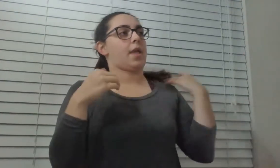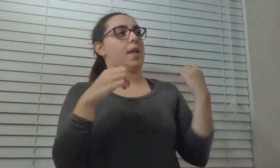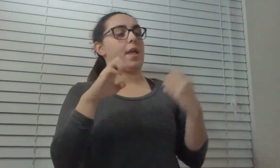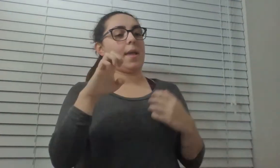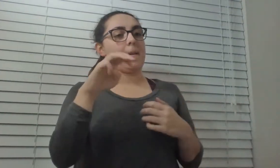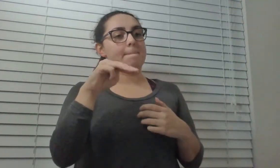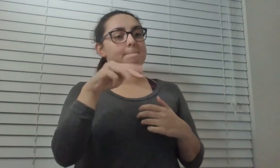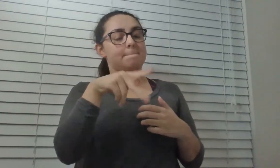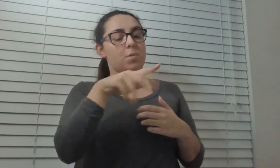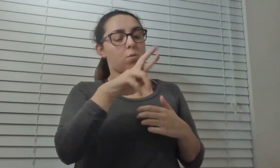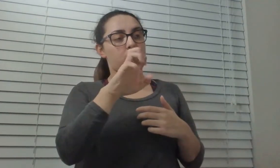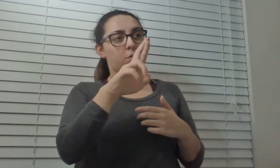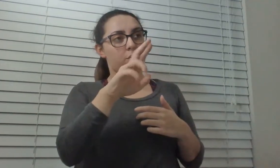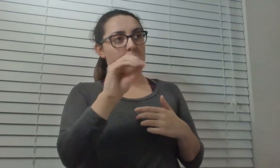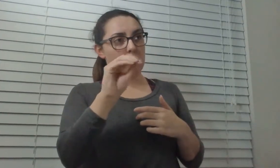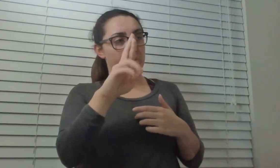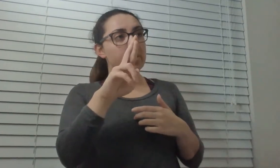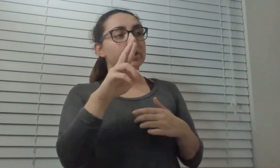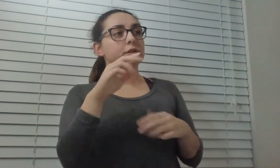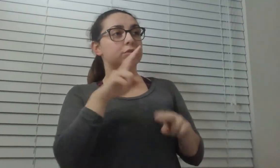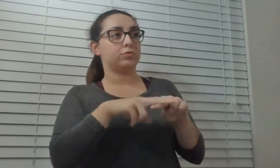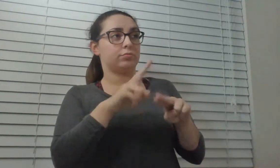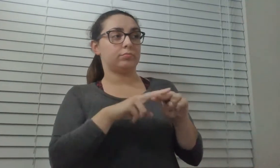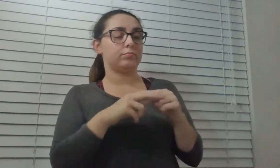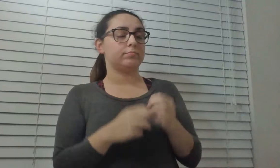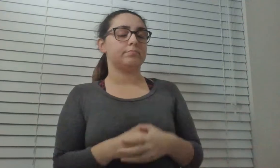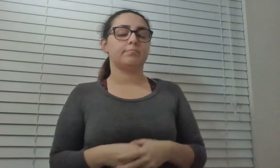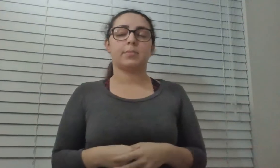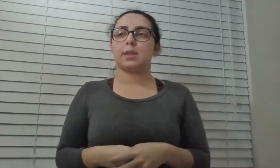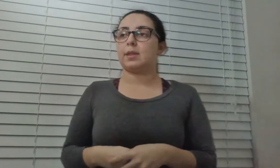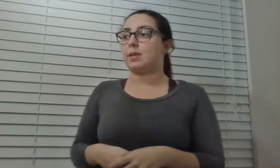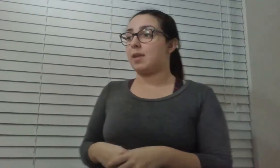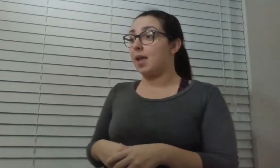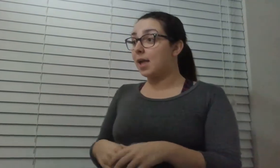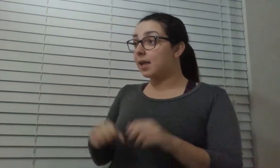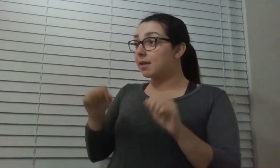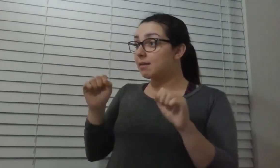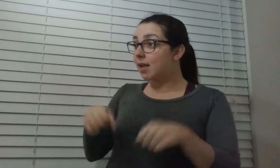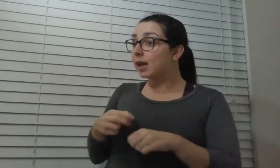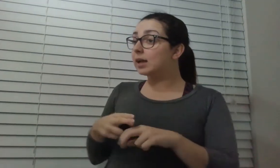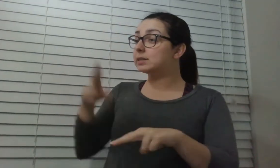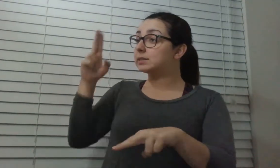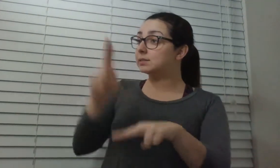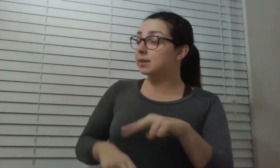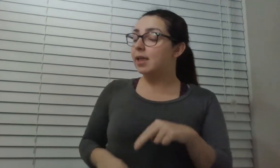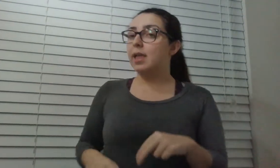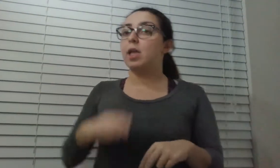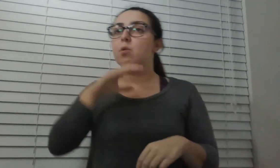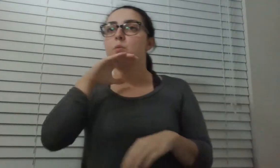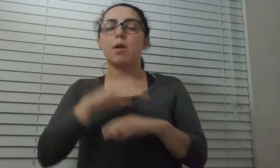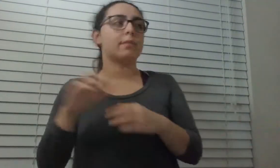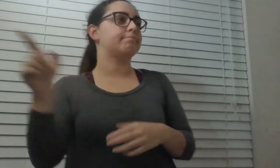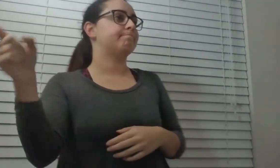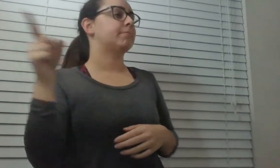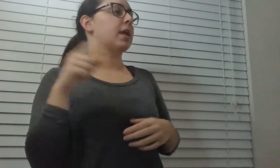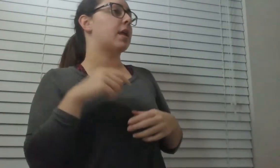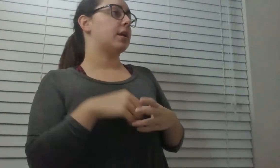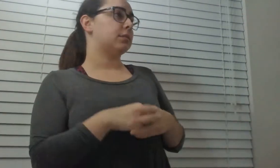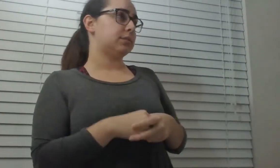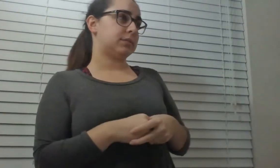is. Make you want to sit in it? Yes. Why don't you sit in it first? She sits. Nothing. You feel nothing.